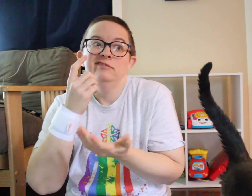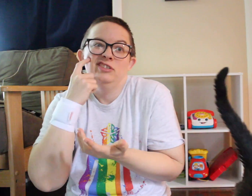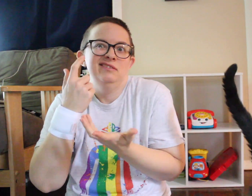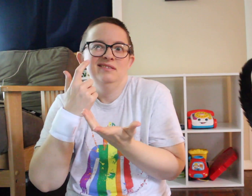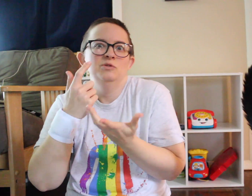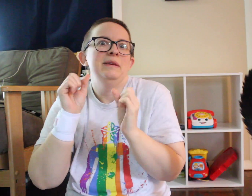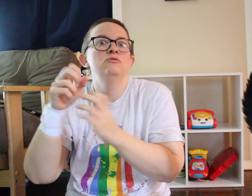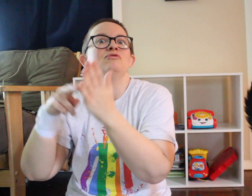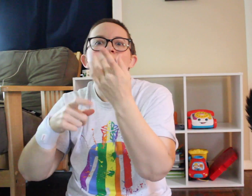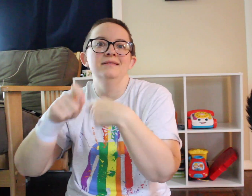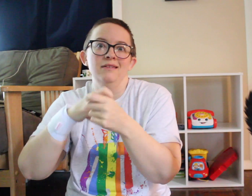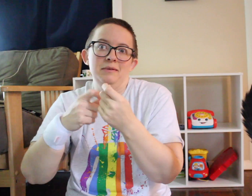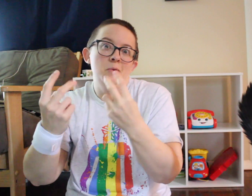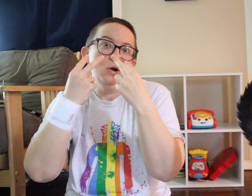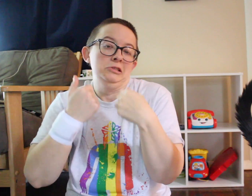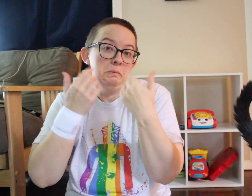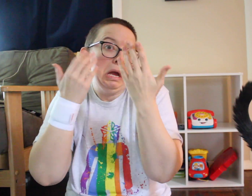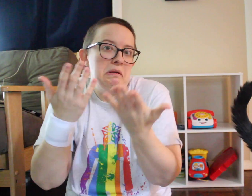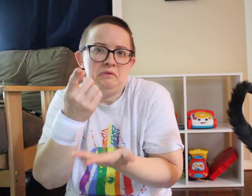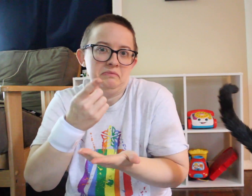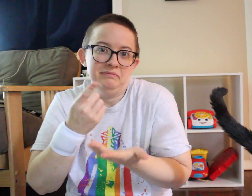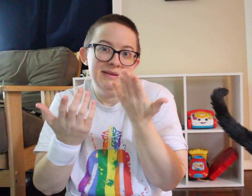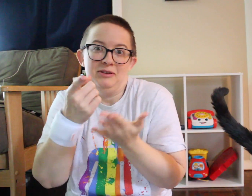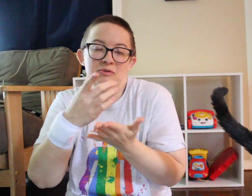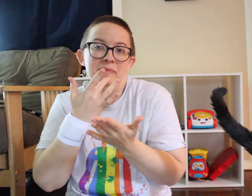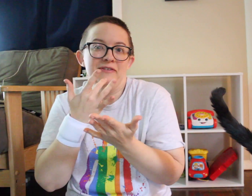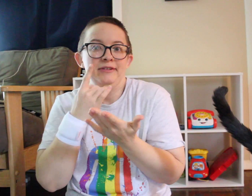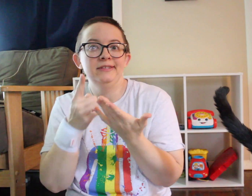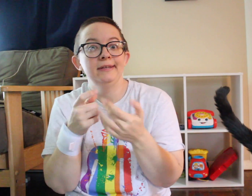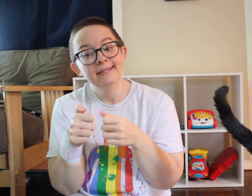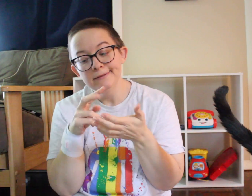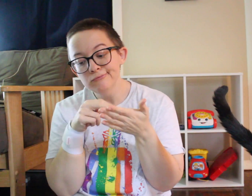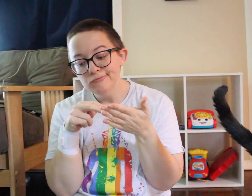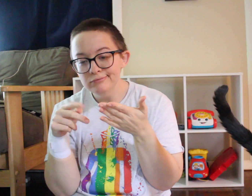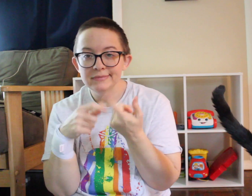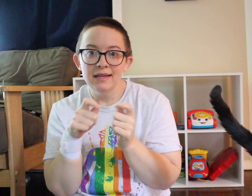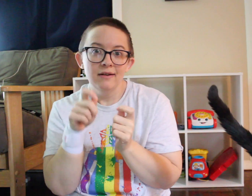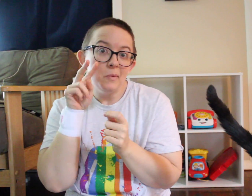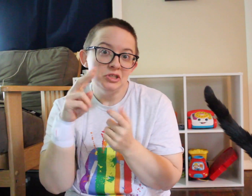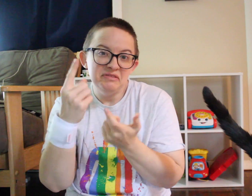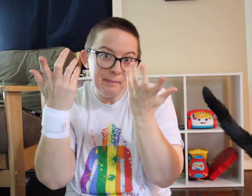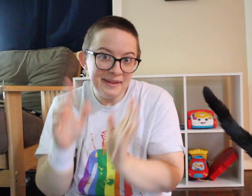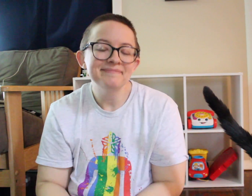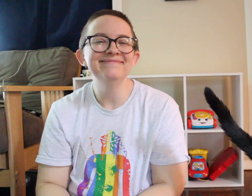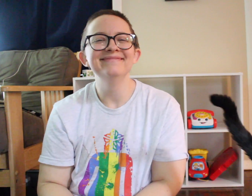in-depth information, or just so you can read instead of watching. I don't know. Maybe you'd prefer to just look on your phone and read instead of